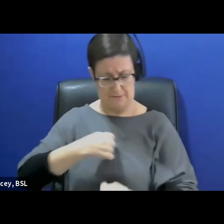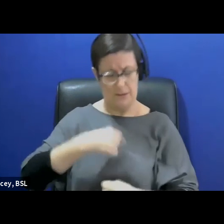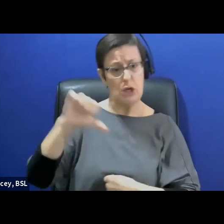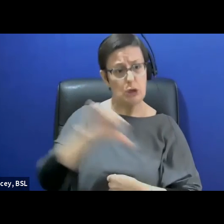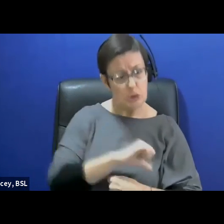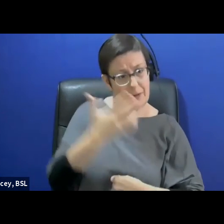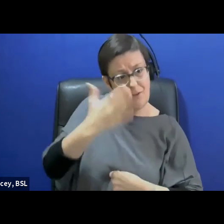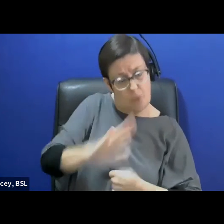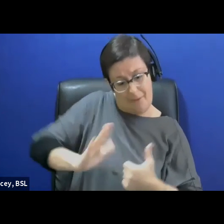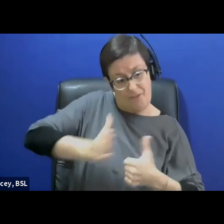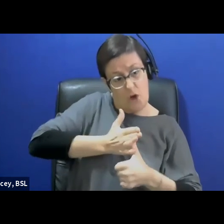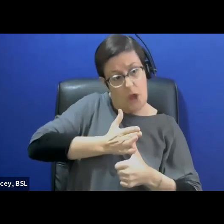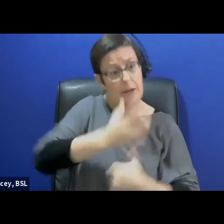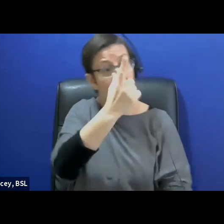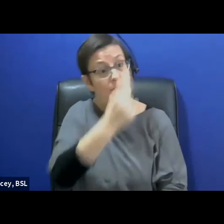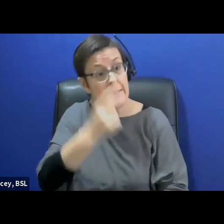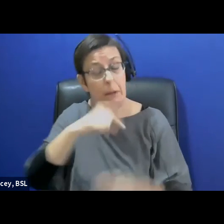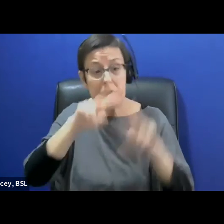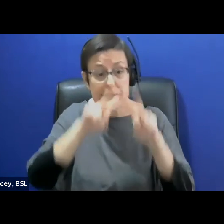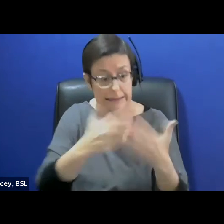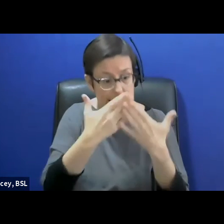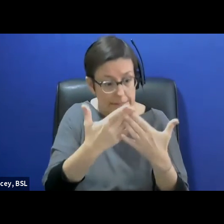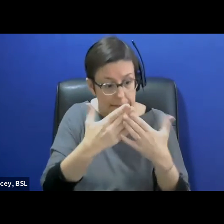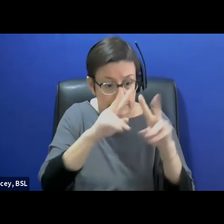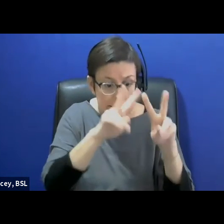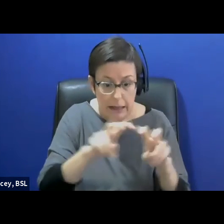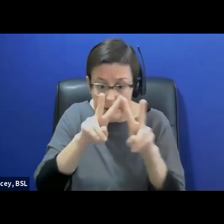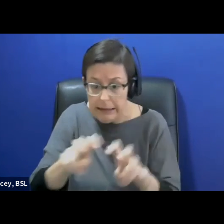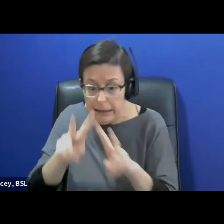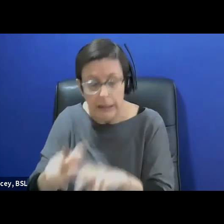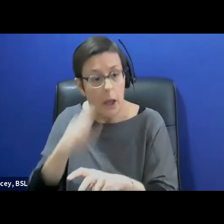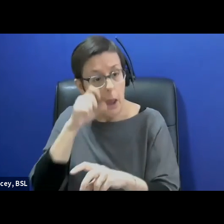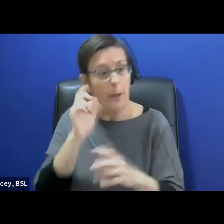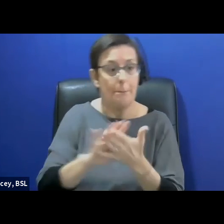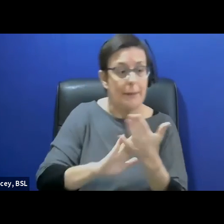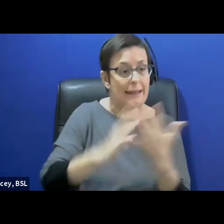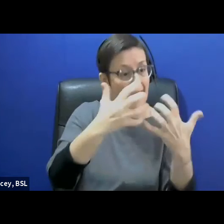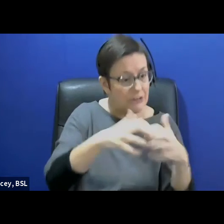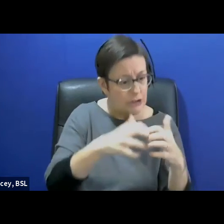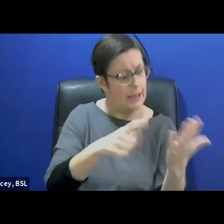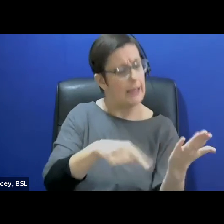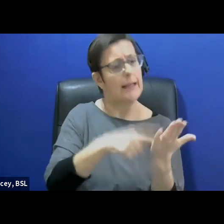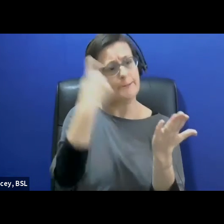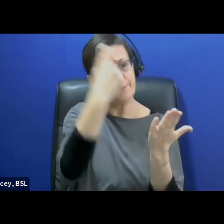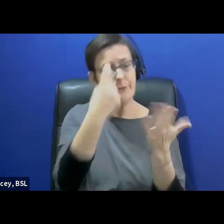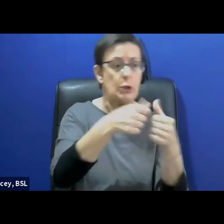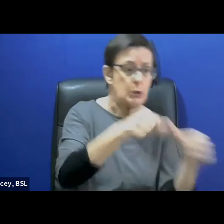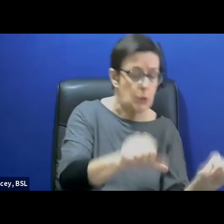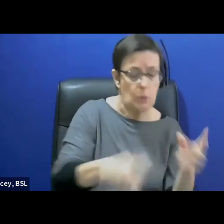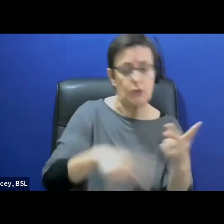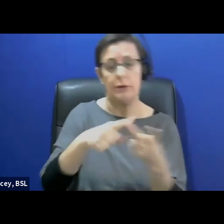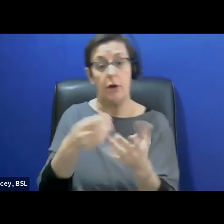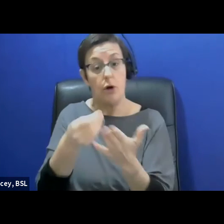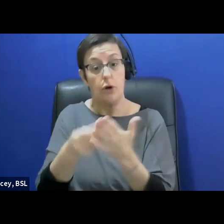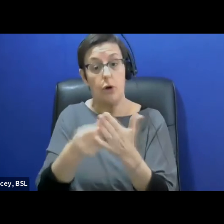feasibility study, so that it can be addressed by the architects, by engineers, and by the cost consultants. So